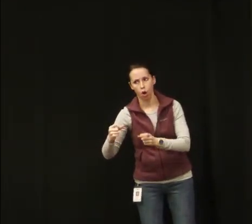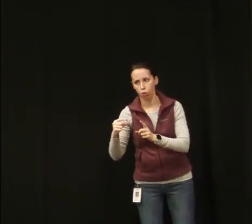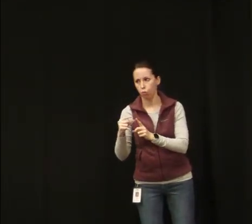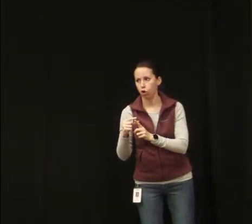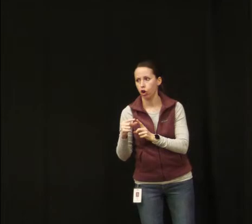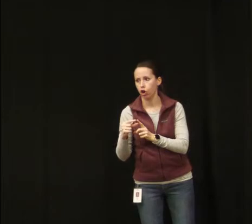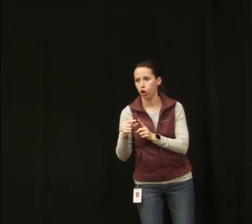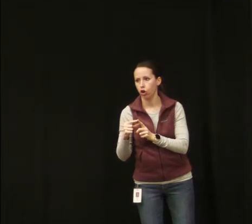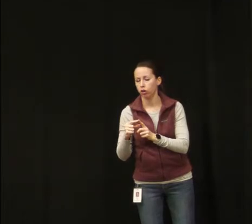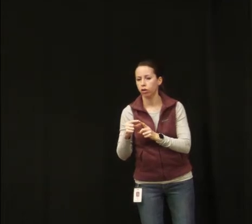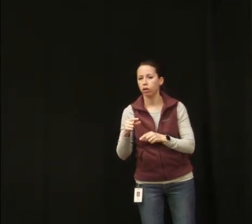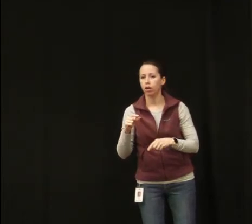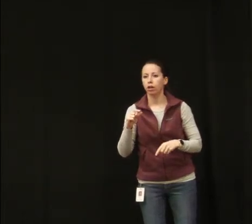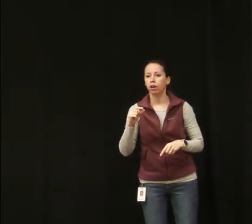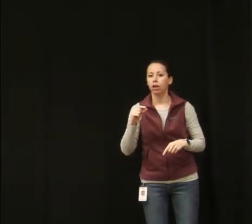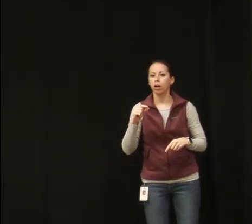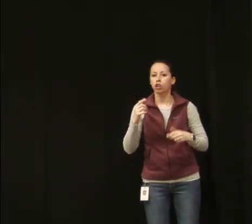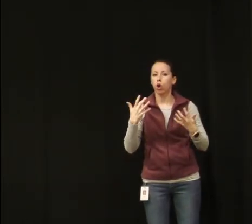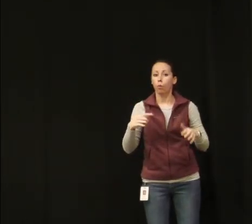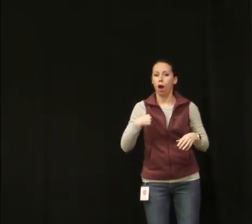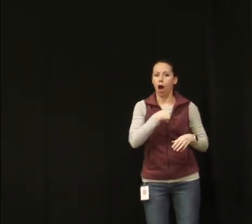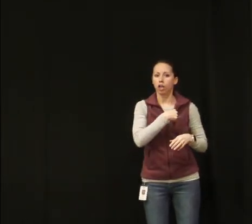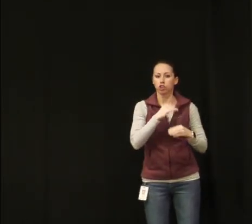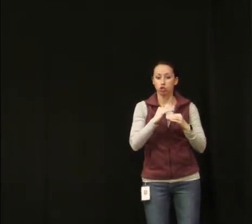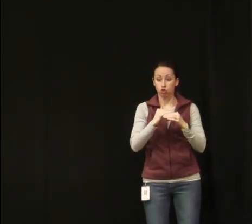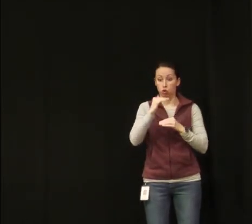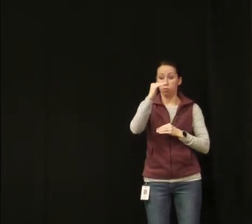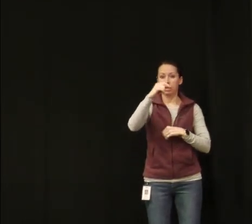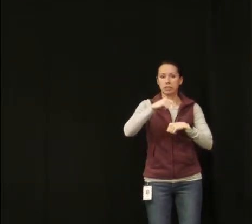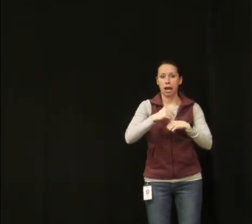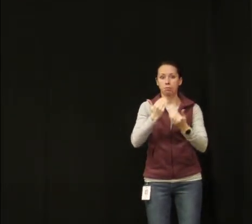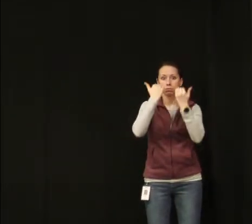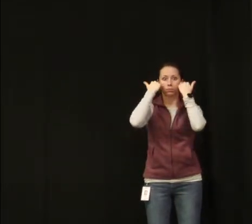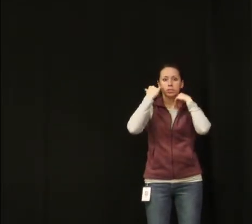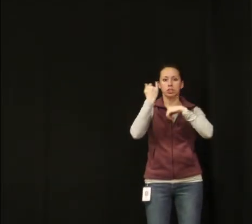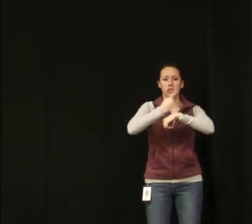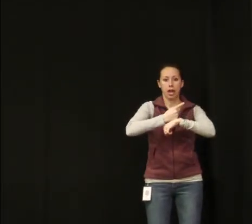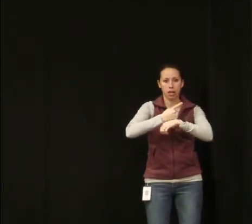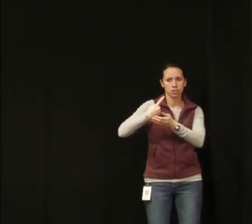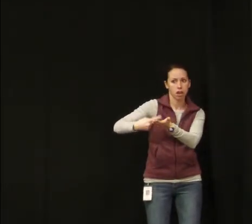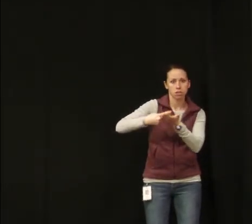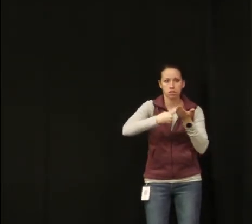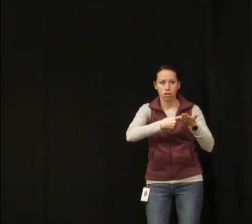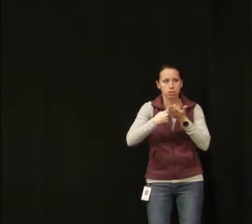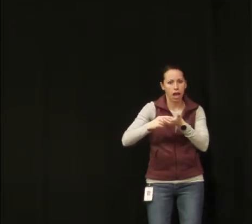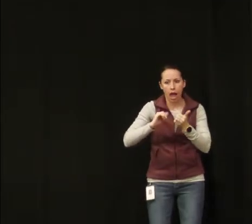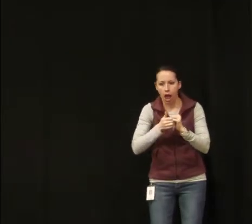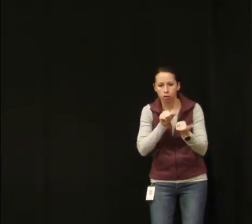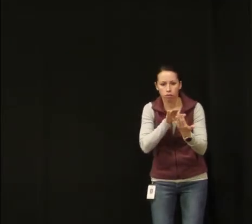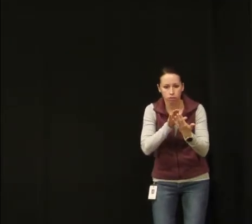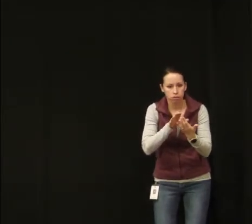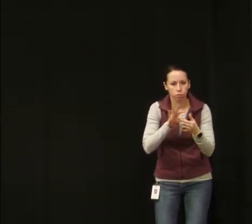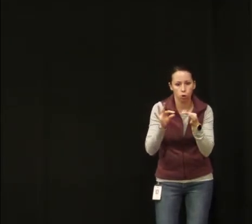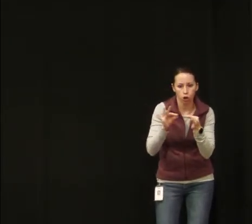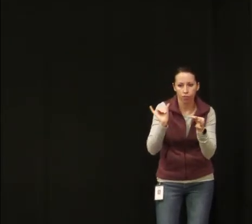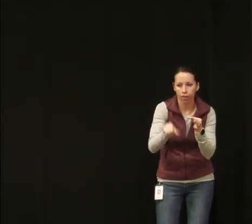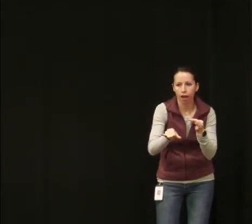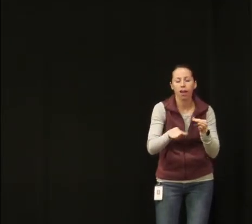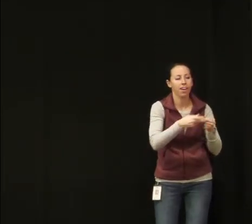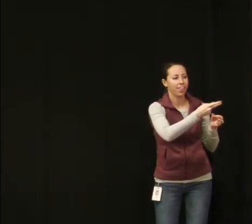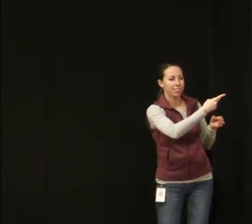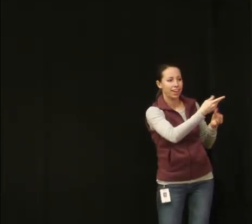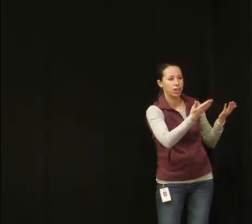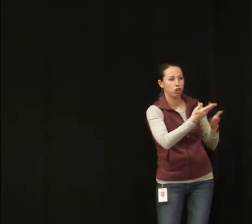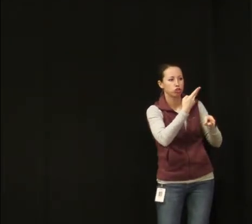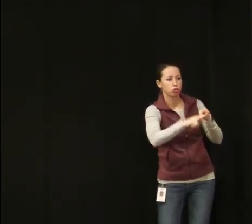So without us taking too much time today to tease this out because they are here only